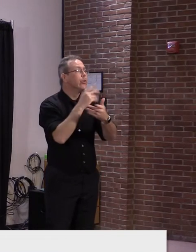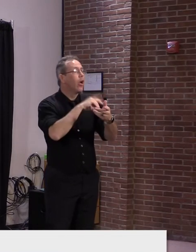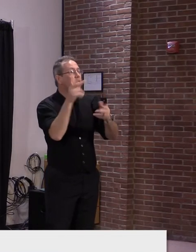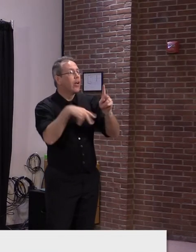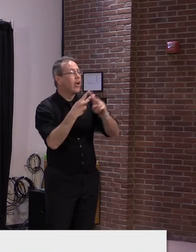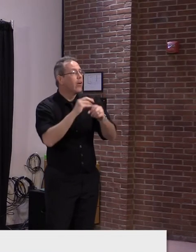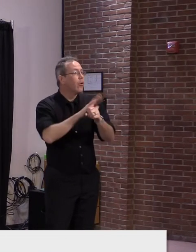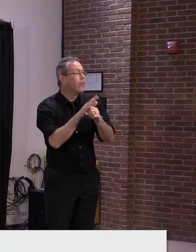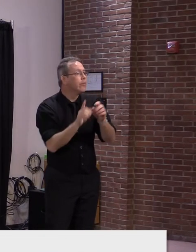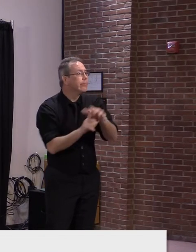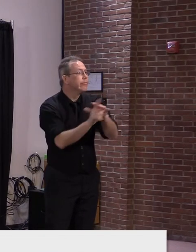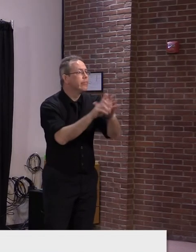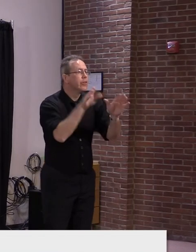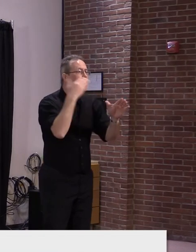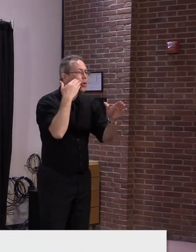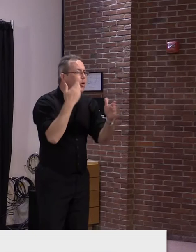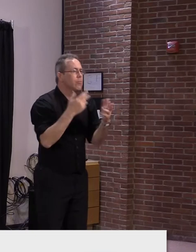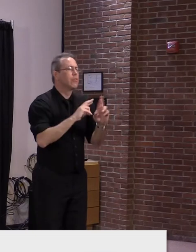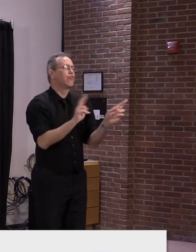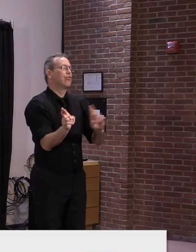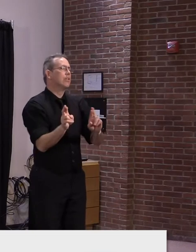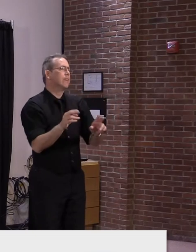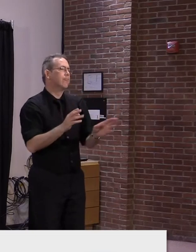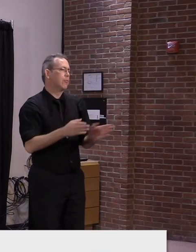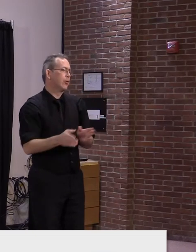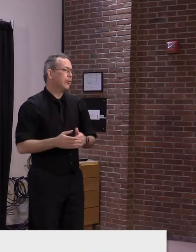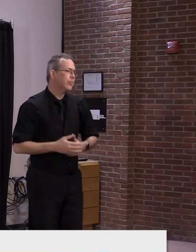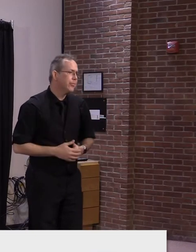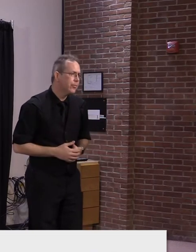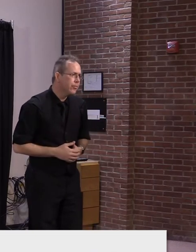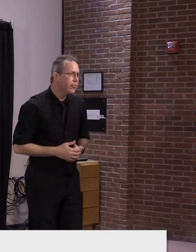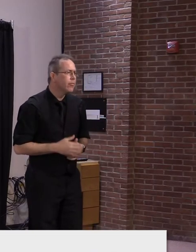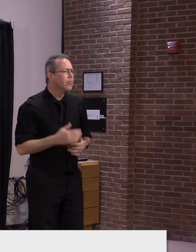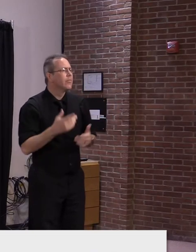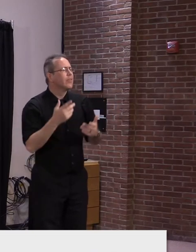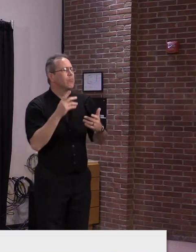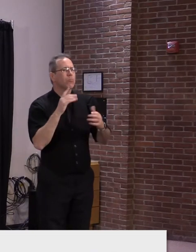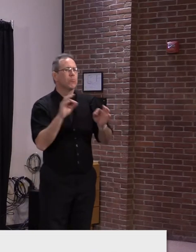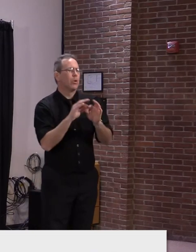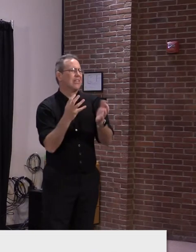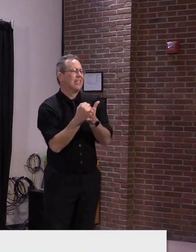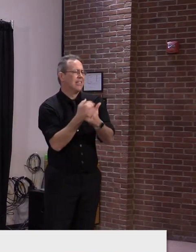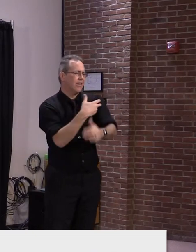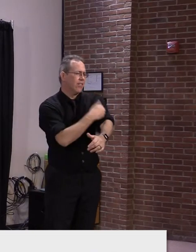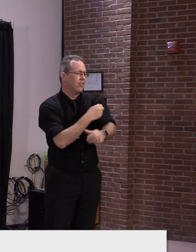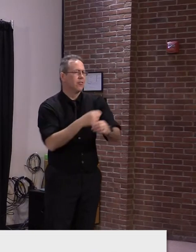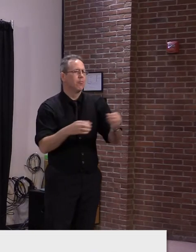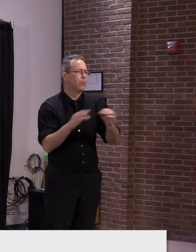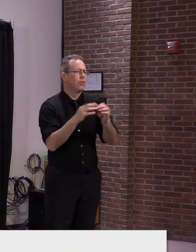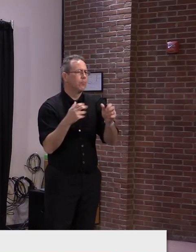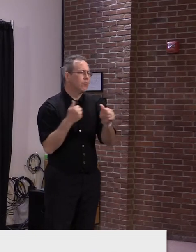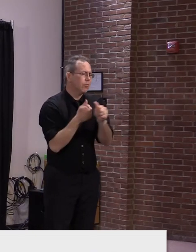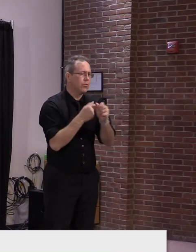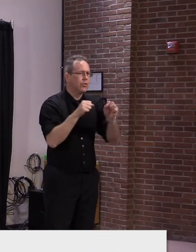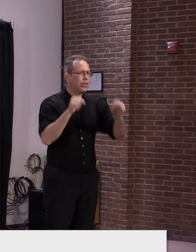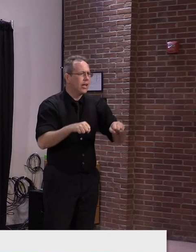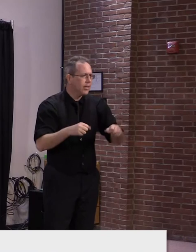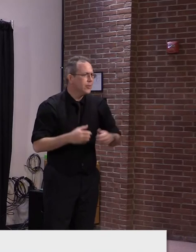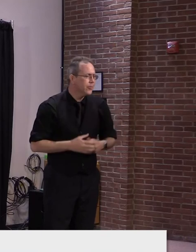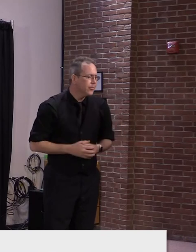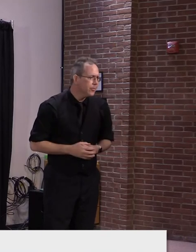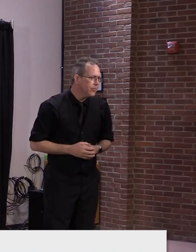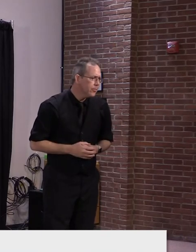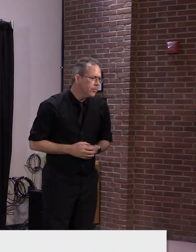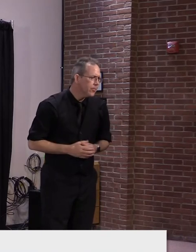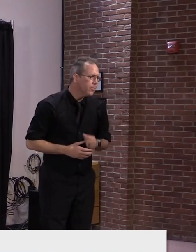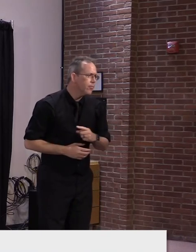the really best level of immunity possible. So we have tried to appeal to